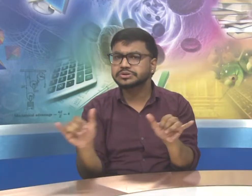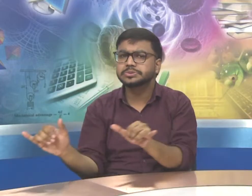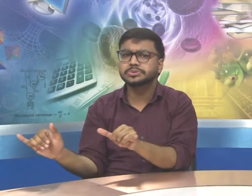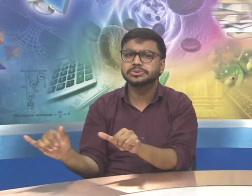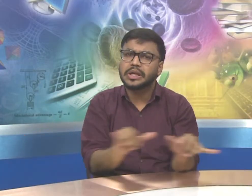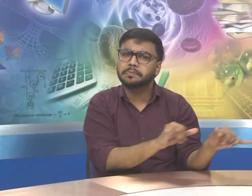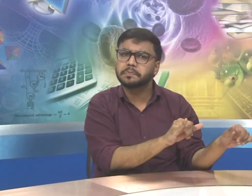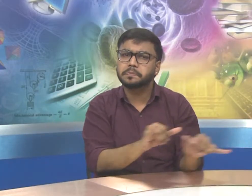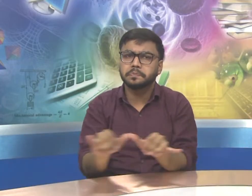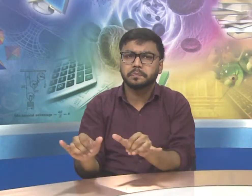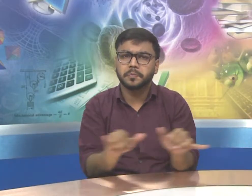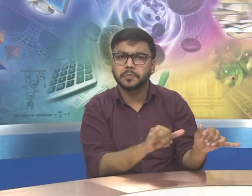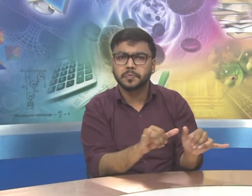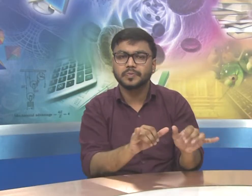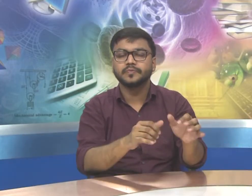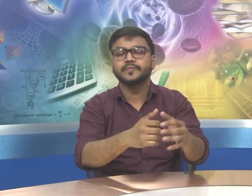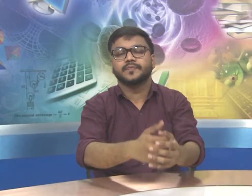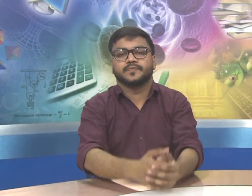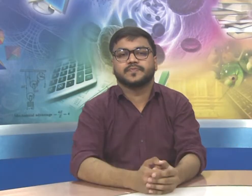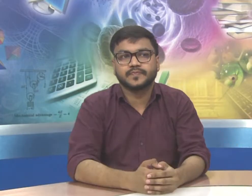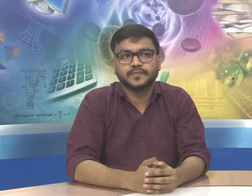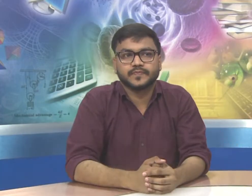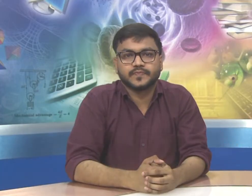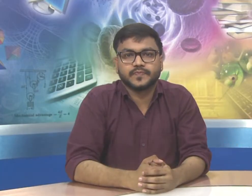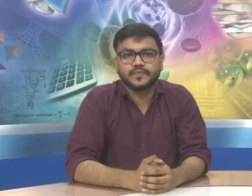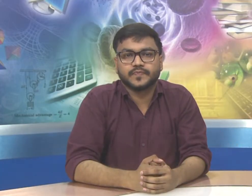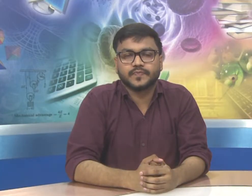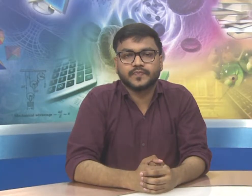Same as for iced water and liquid.